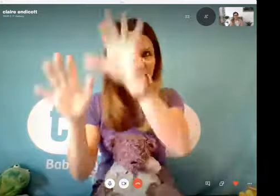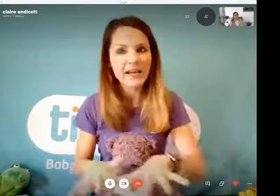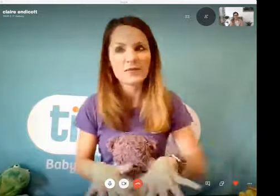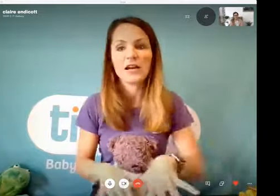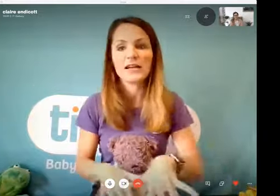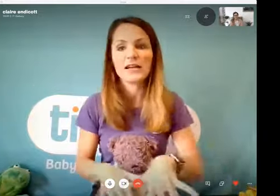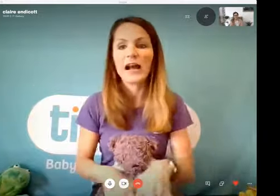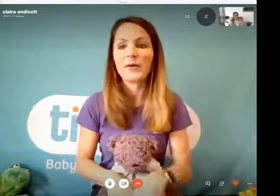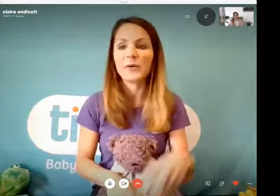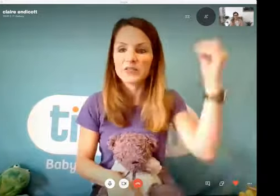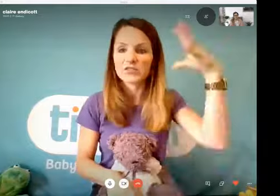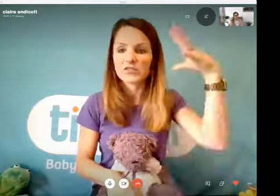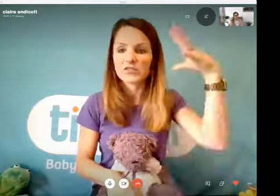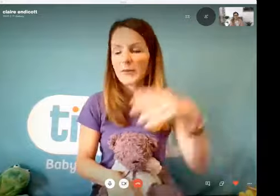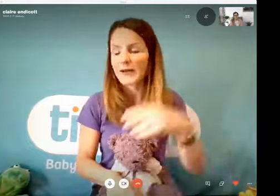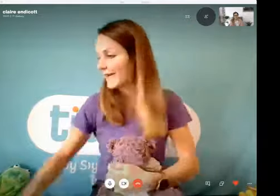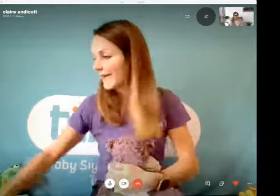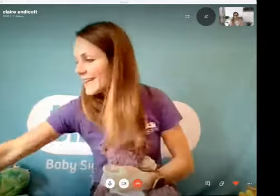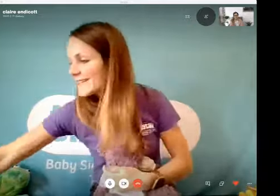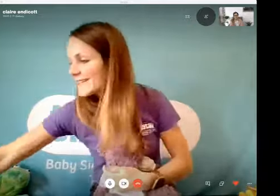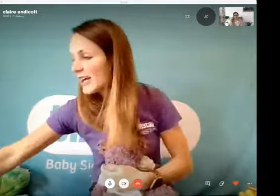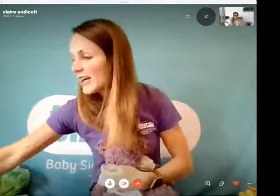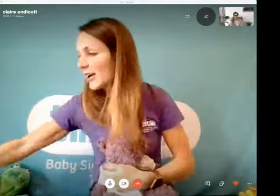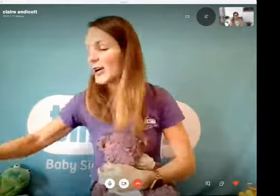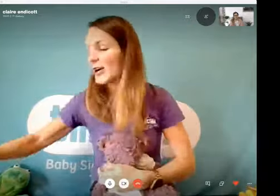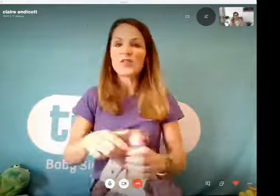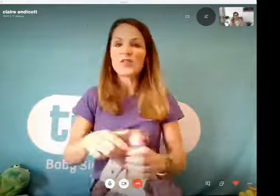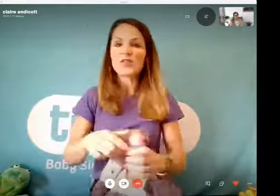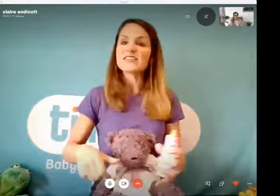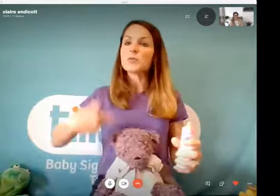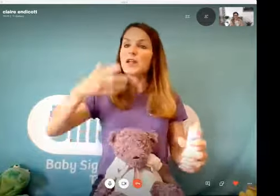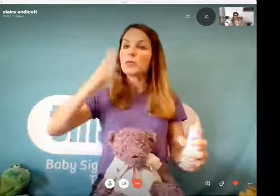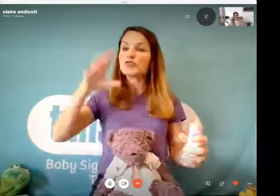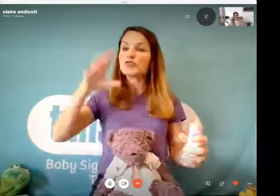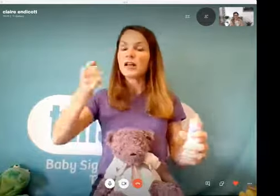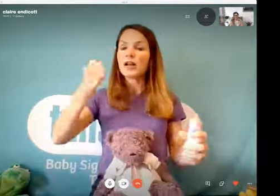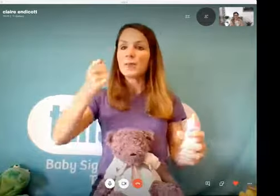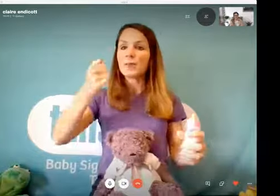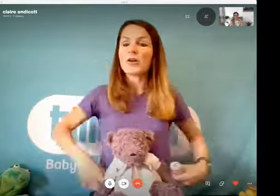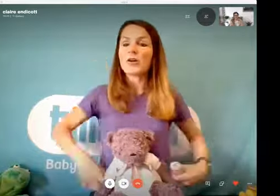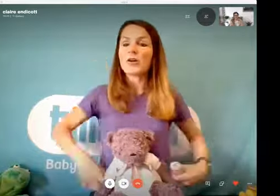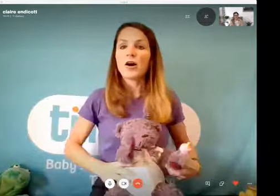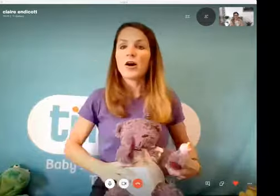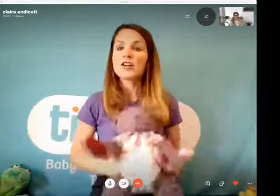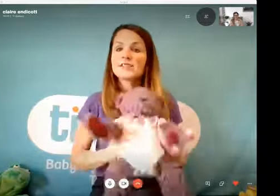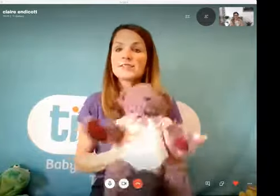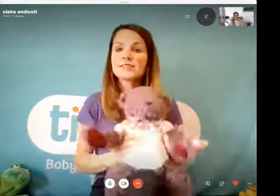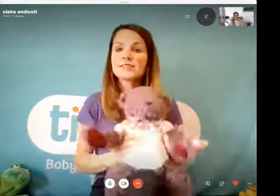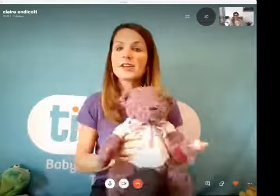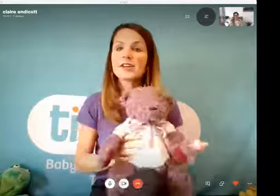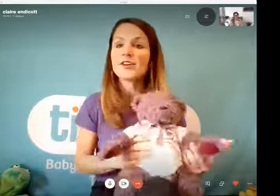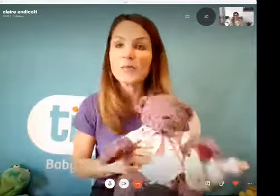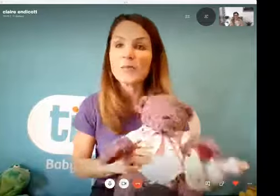outside now and I want the sun to come out. So, this is the way we drink our milk on a hot and sunny